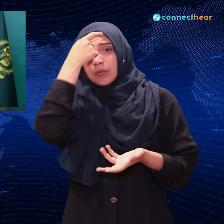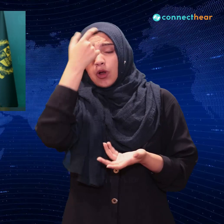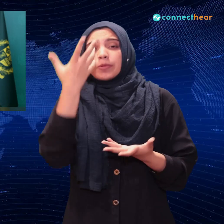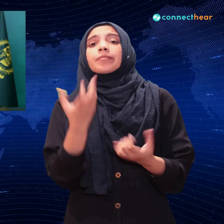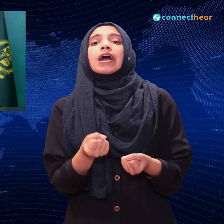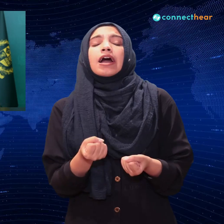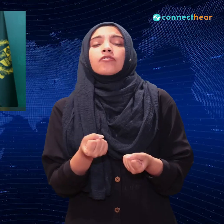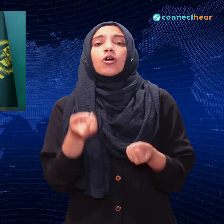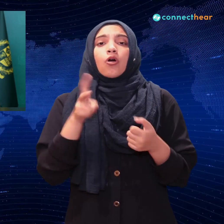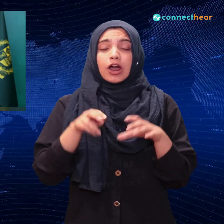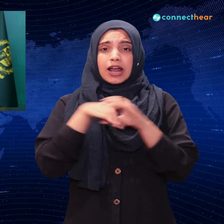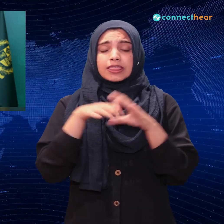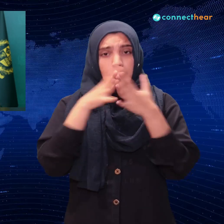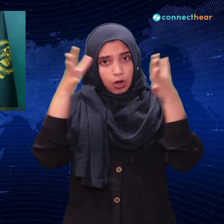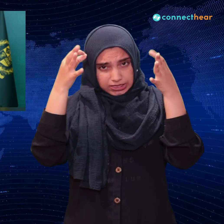that our planet faces today.